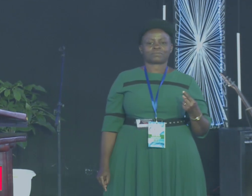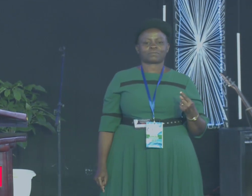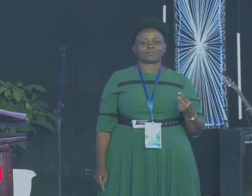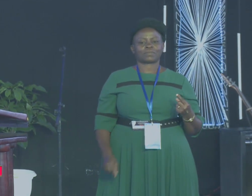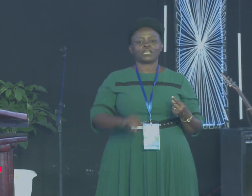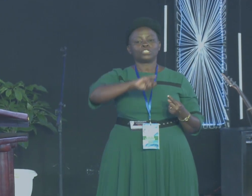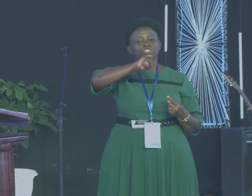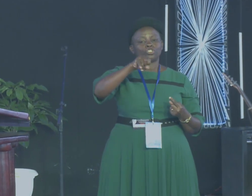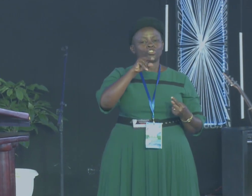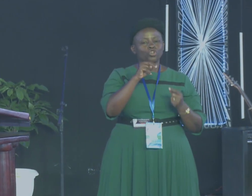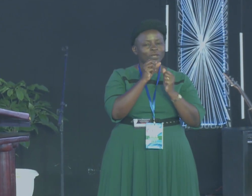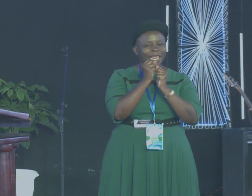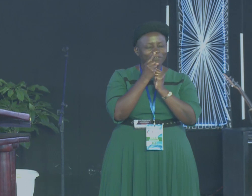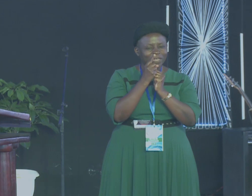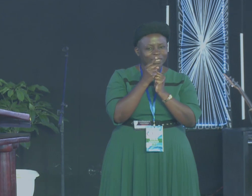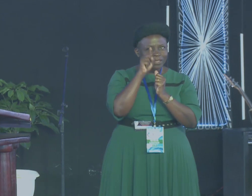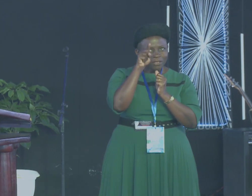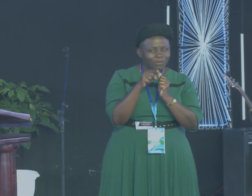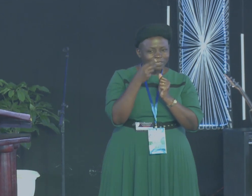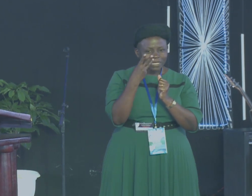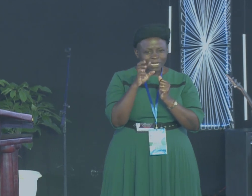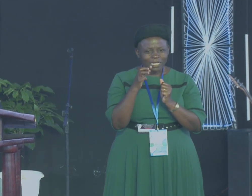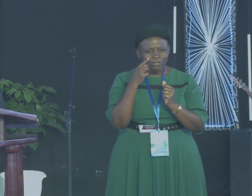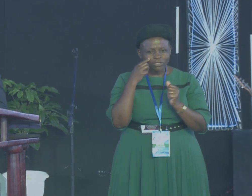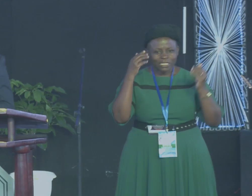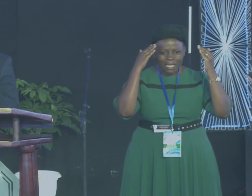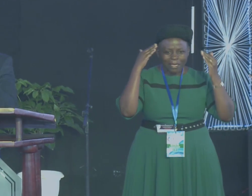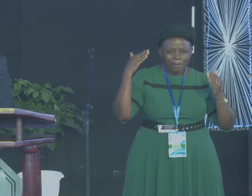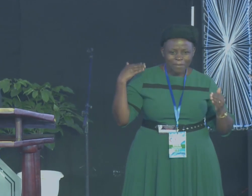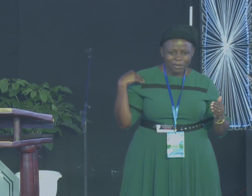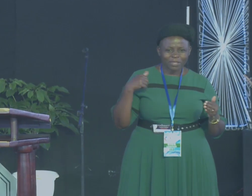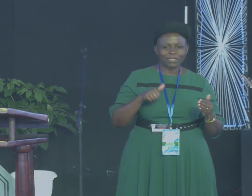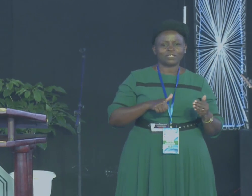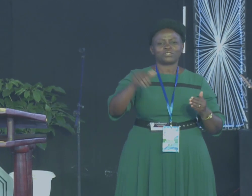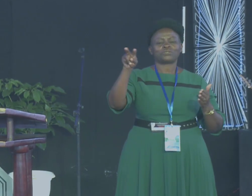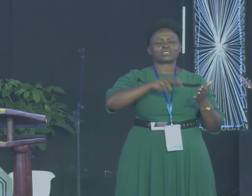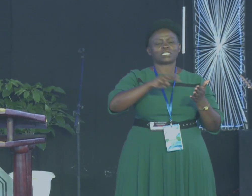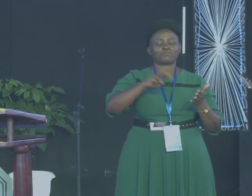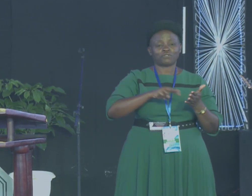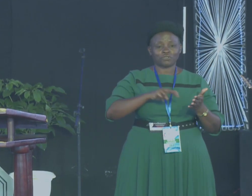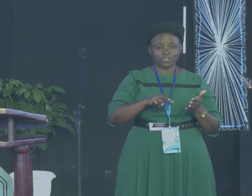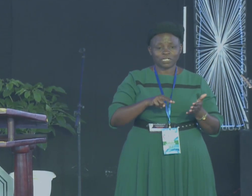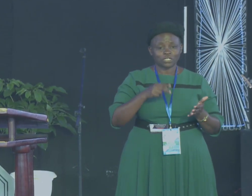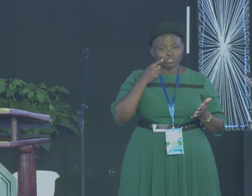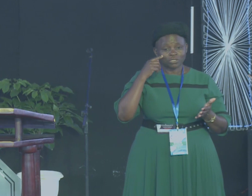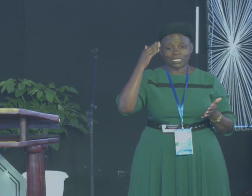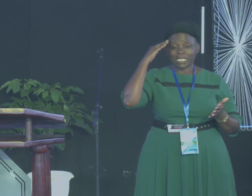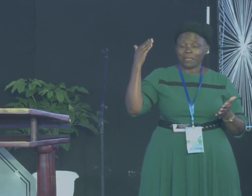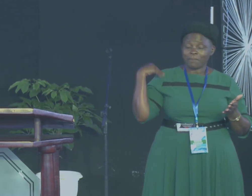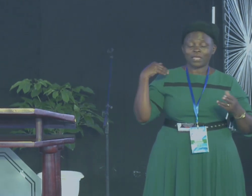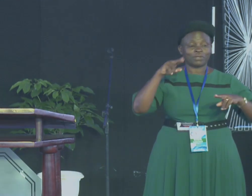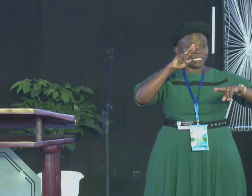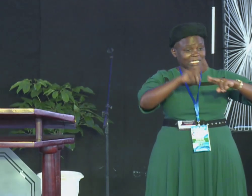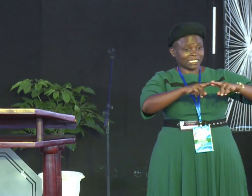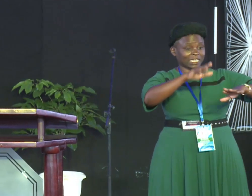John 11. Njagolabe Mary awo. I want you to see Mary in this chapter. Mujja kusoma wanze mbijja mutwe. Naye uja kulaba Mary ngatudde kubigere